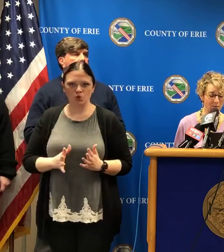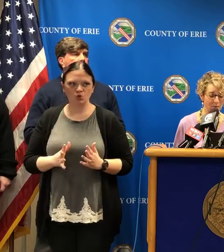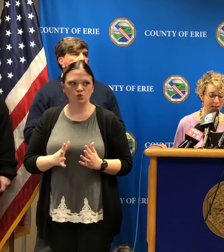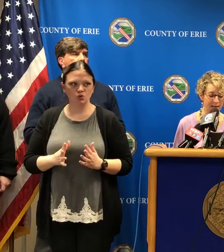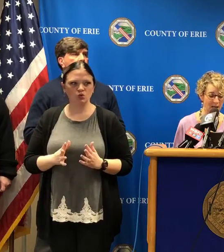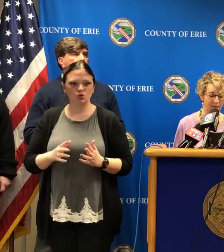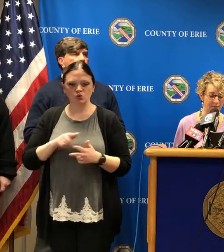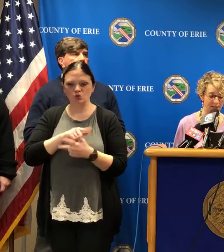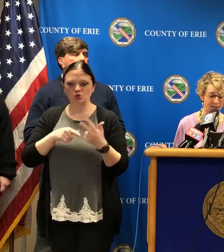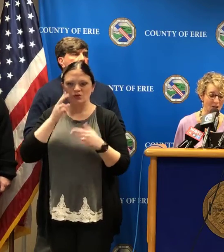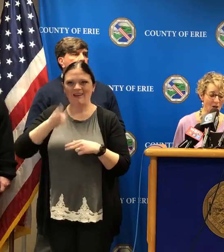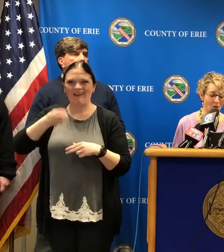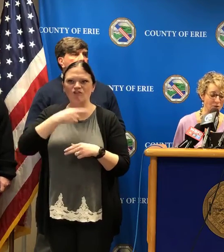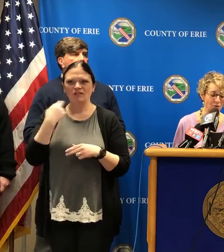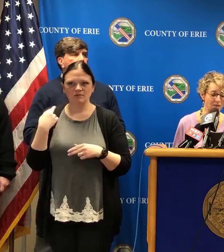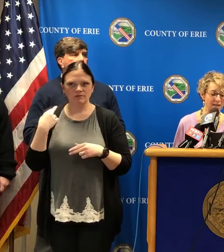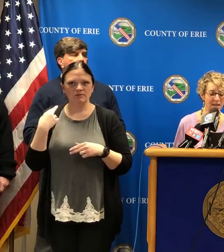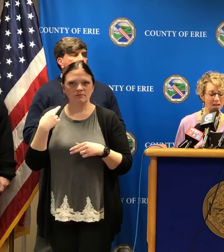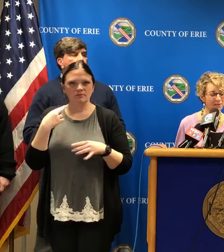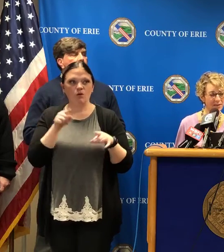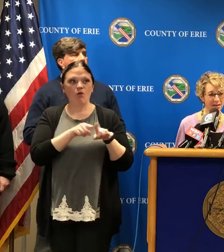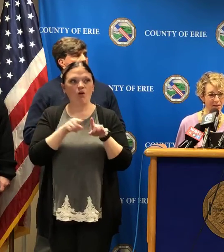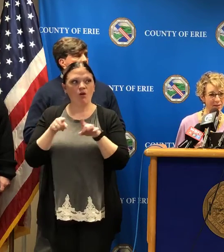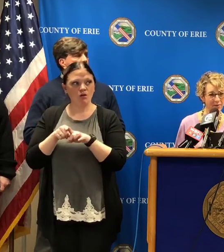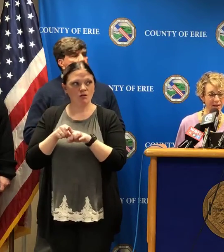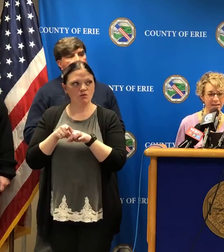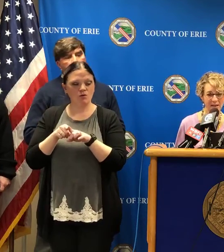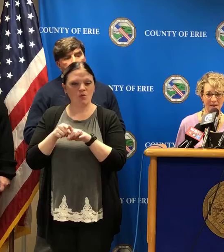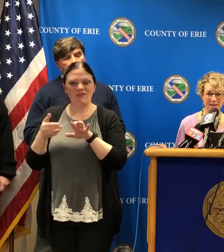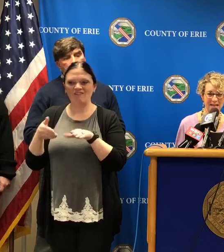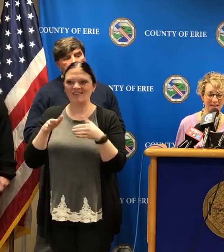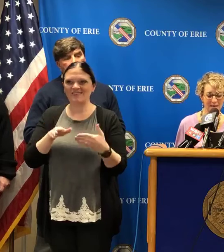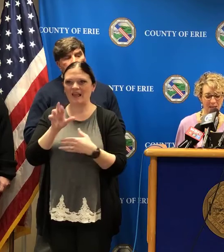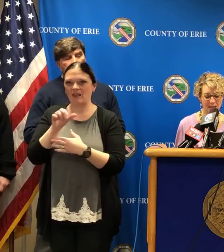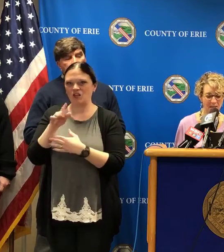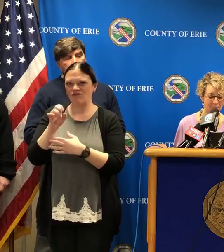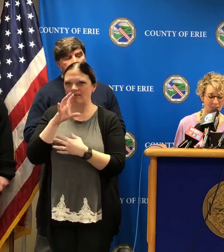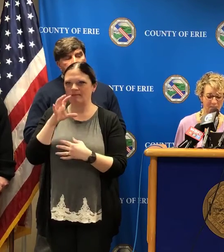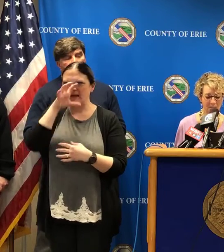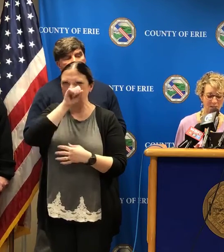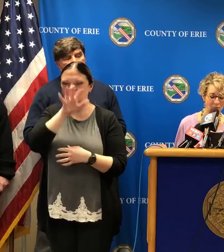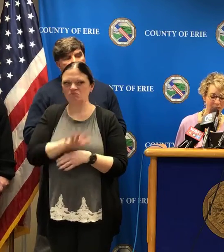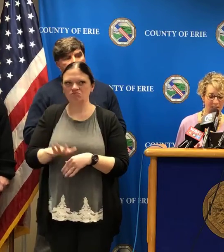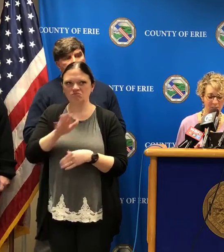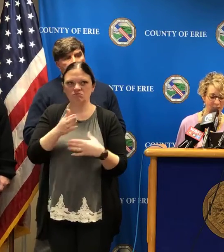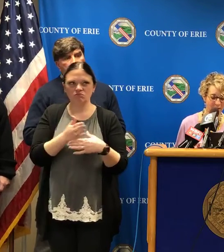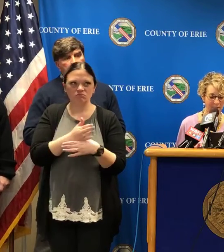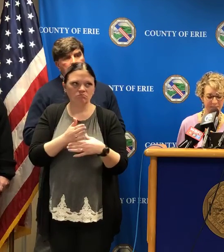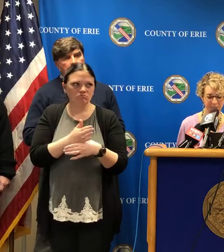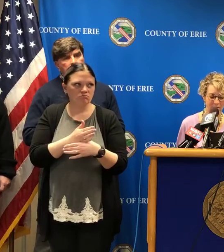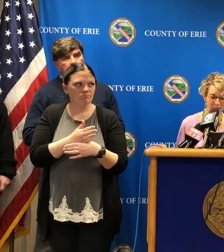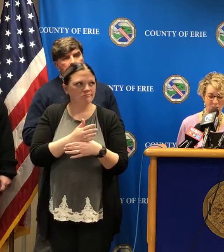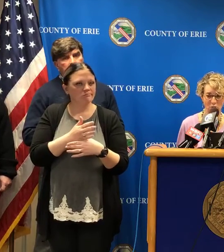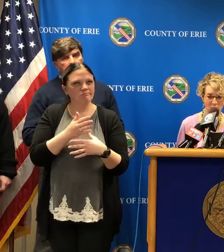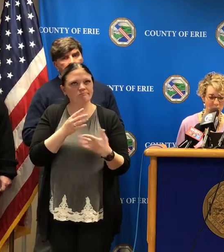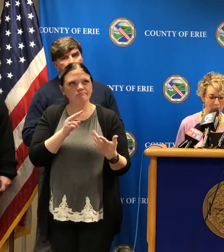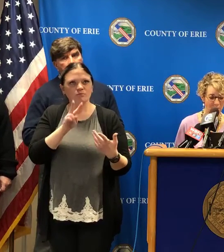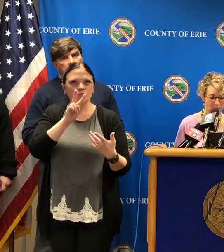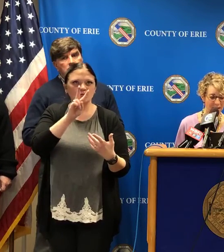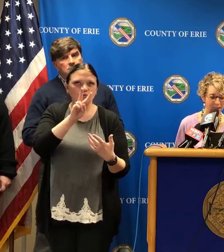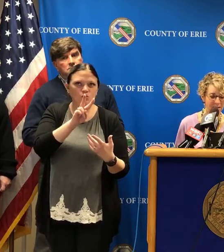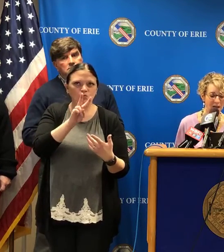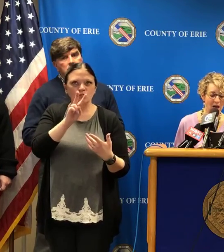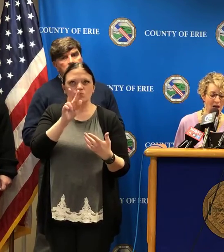are people at high risk. Also, the case fatality rate is estimated to be between anywhere between 2